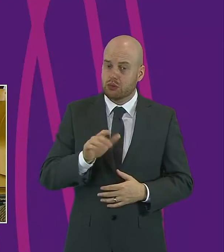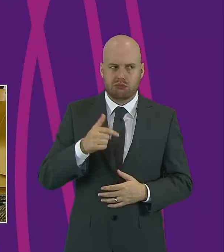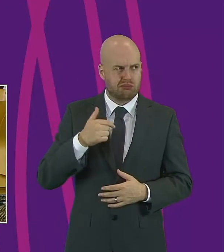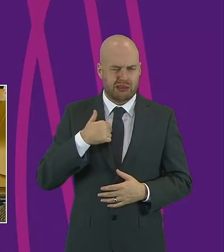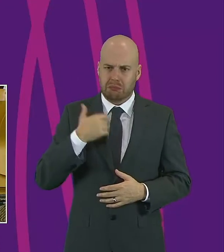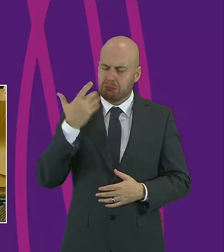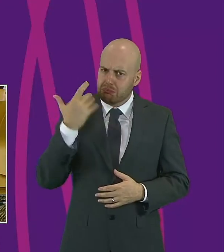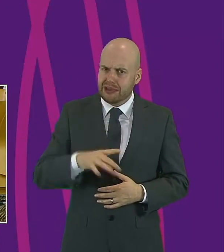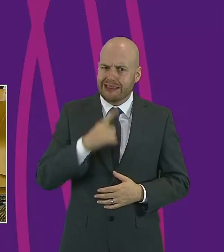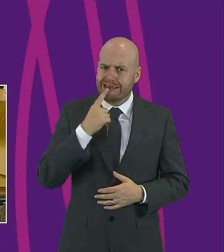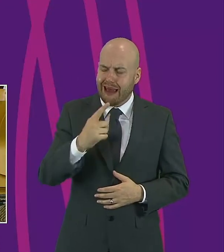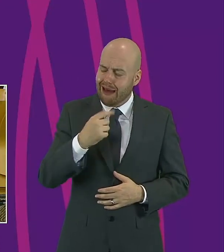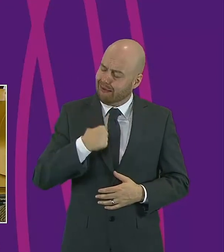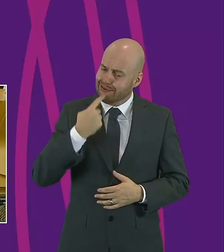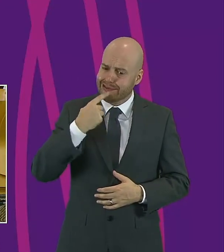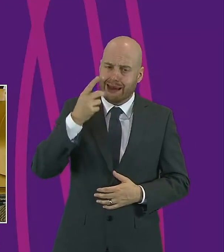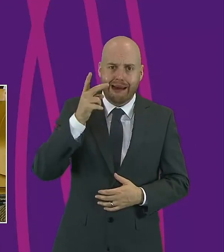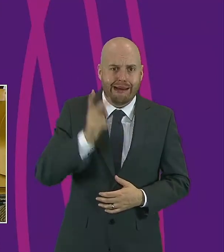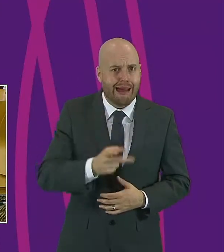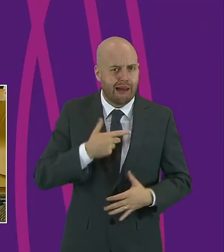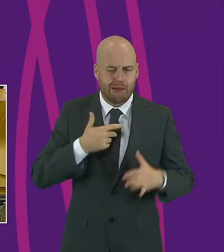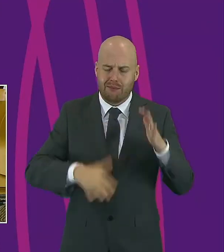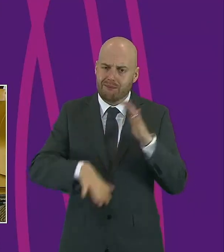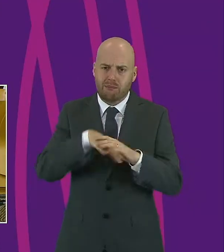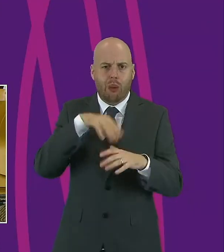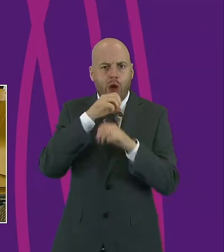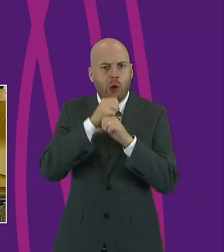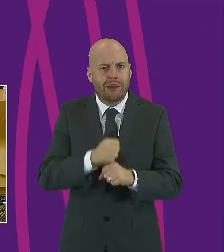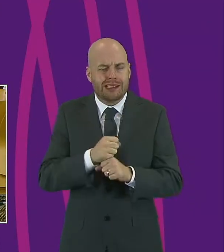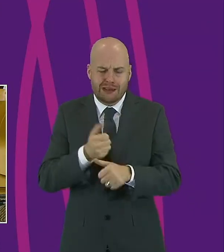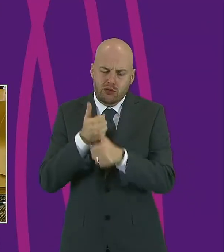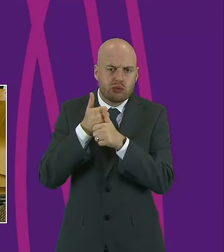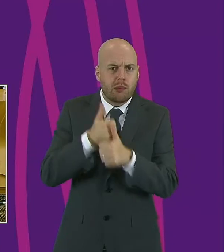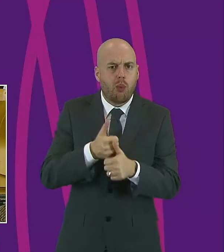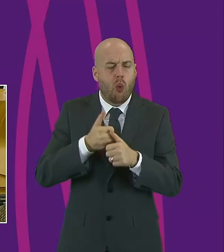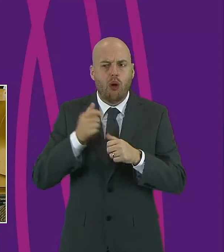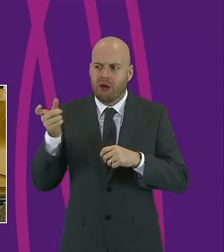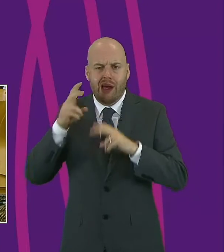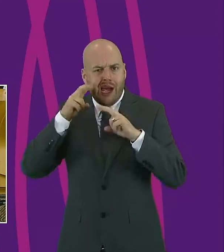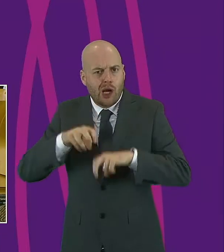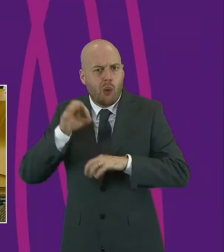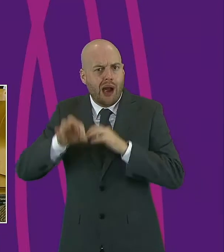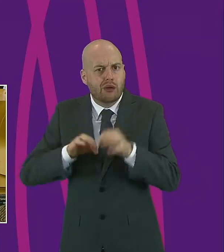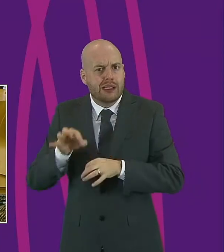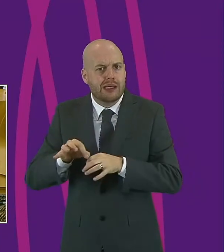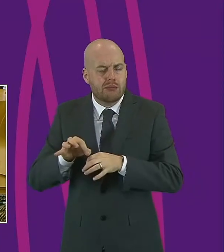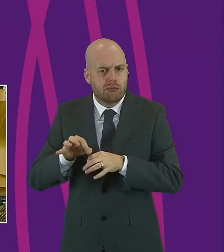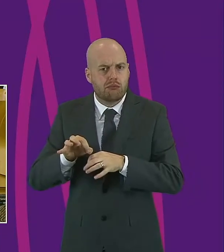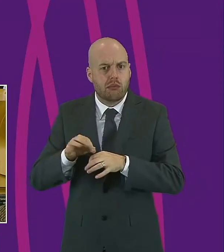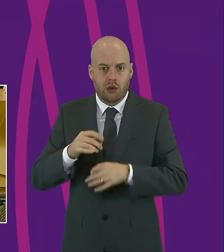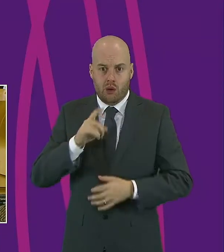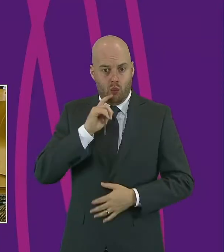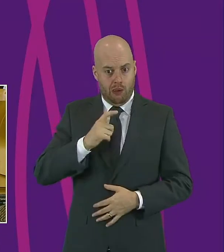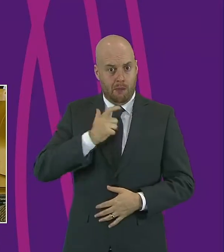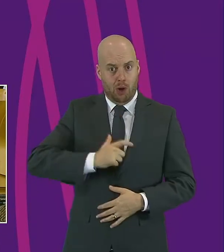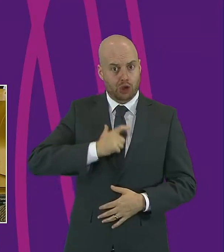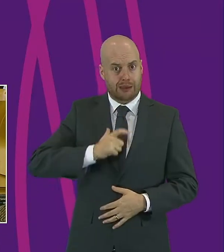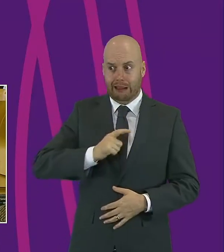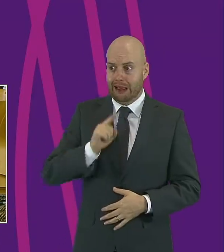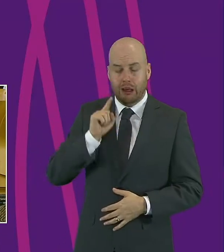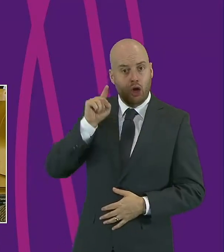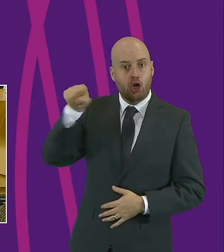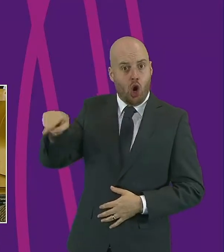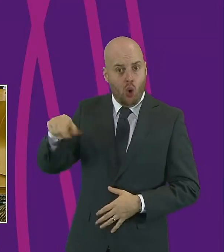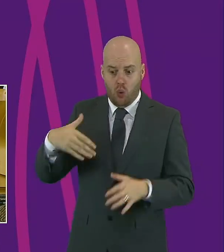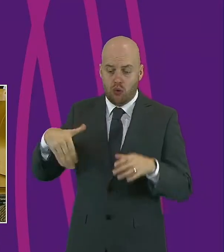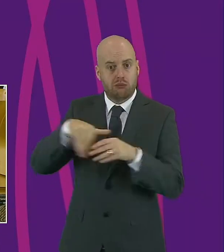to fully complying with the inquiry. I will personally attend the committee to answer questions